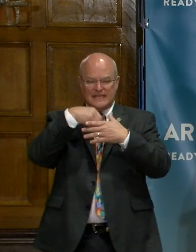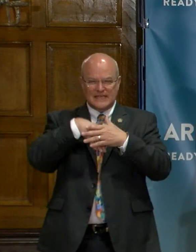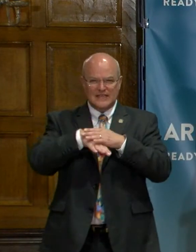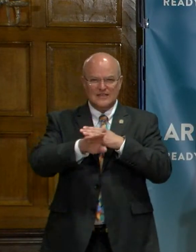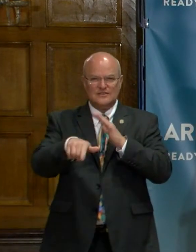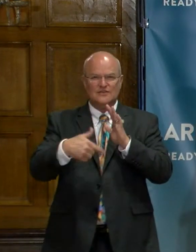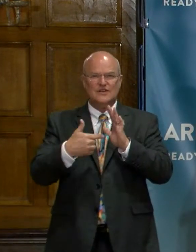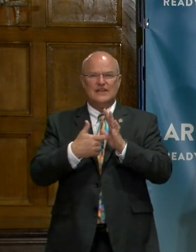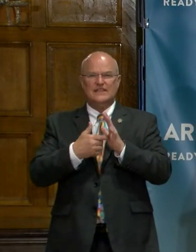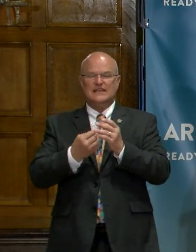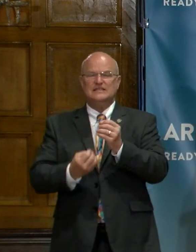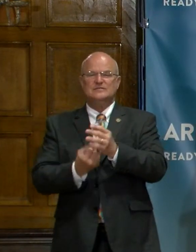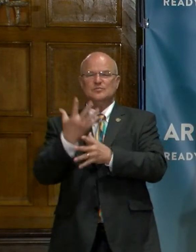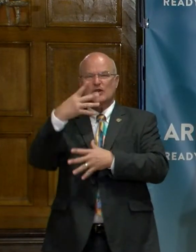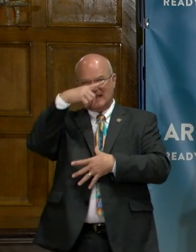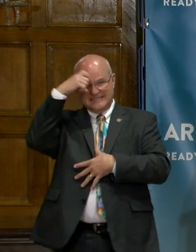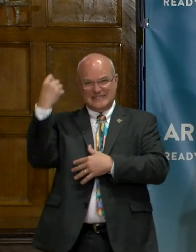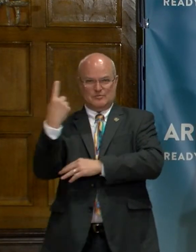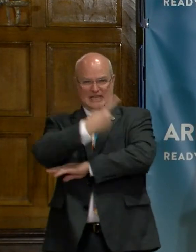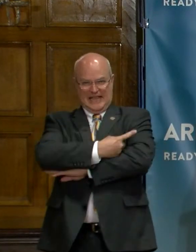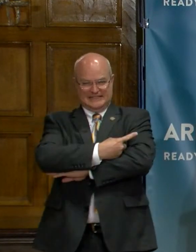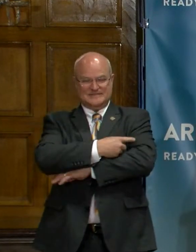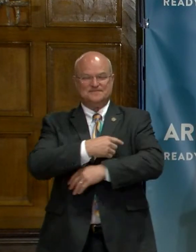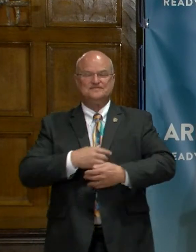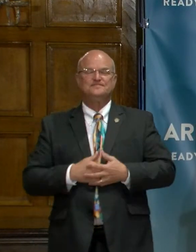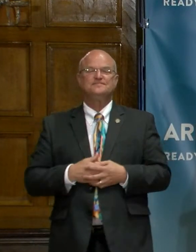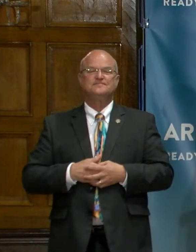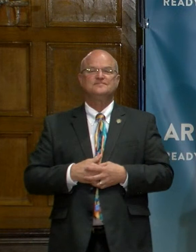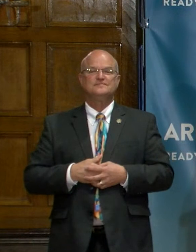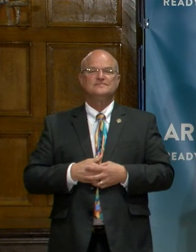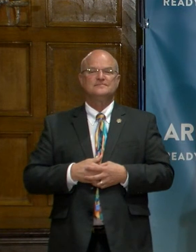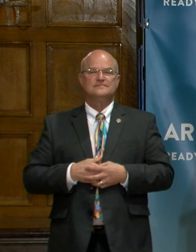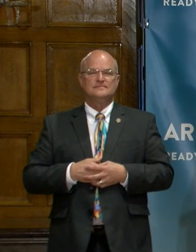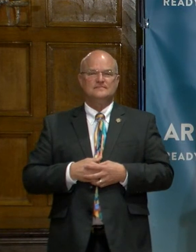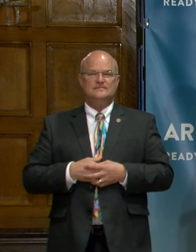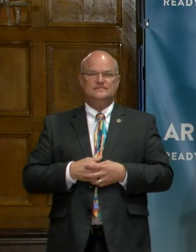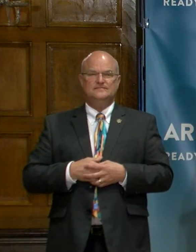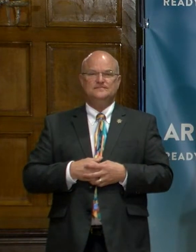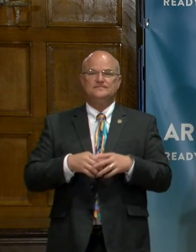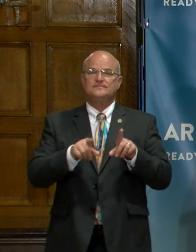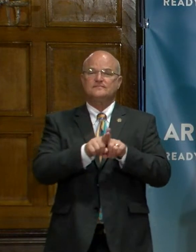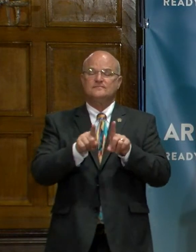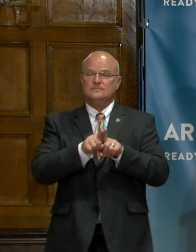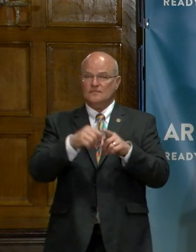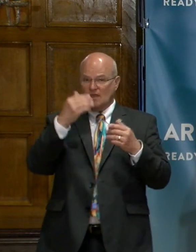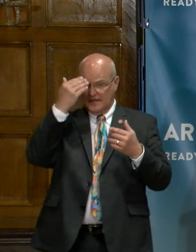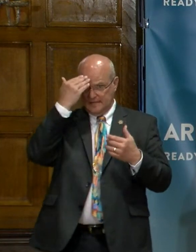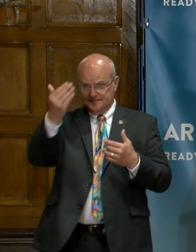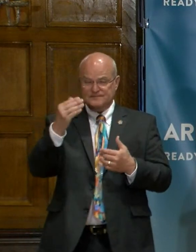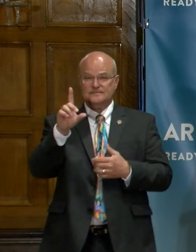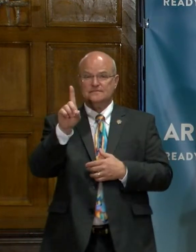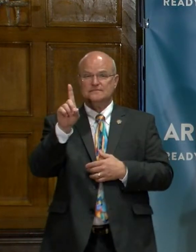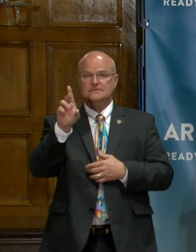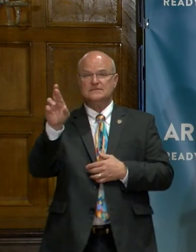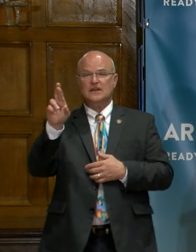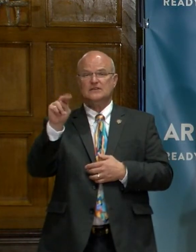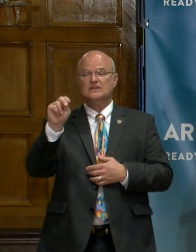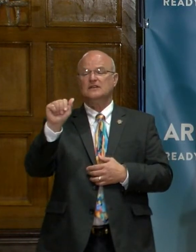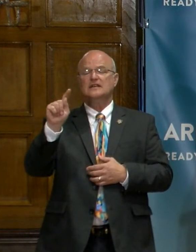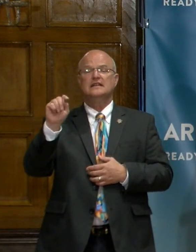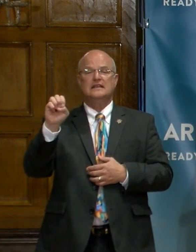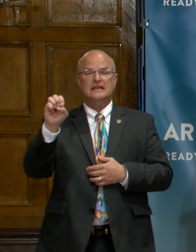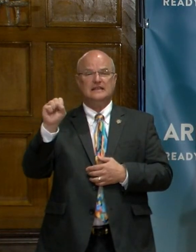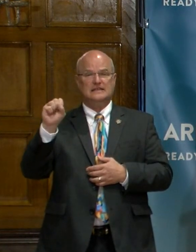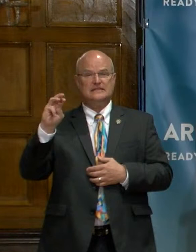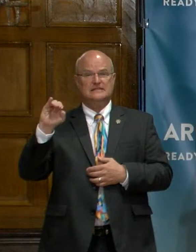these spring and summer days. I also wanted to acknowledge Dr. Nate Smith, who is here, our Secretary